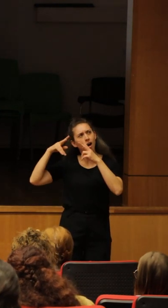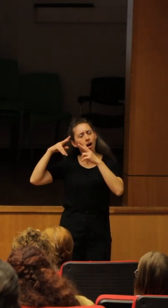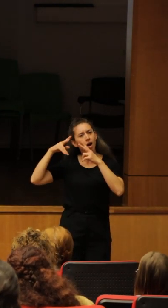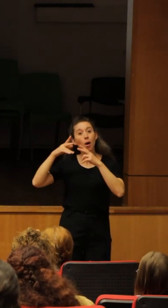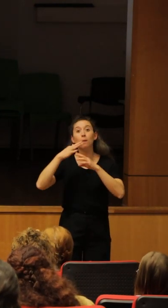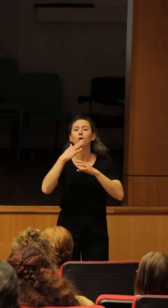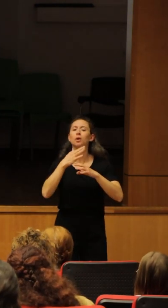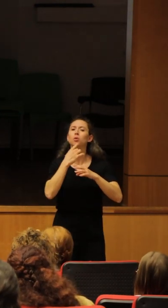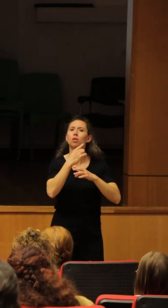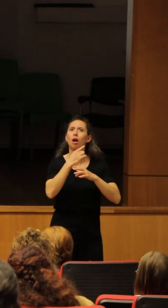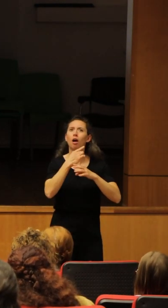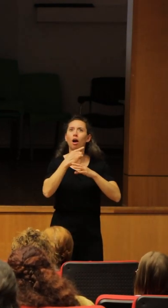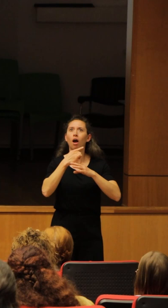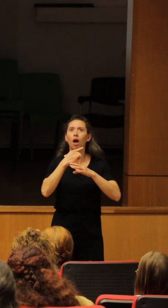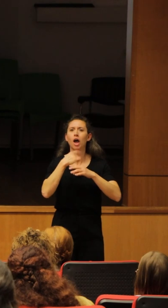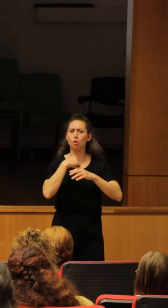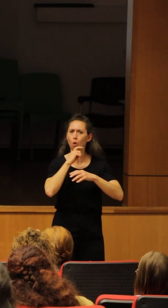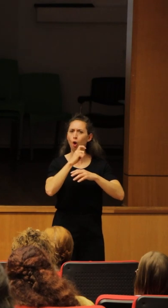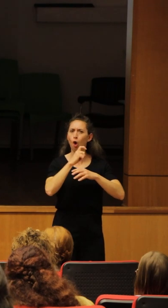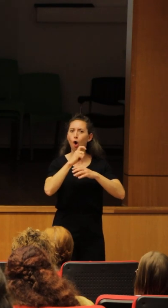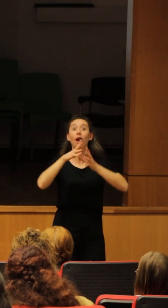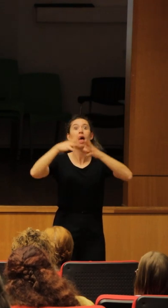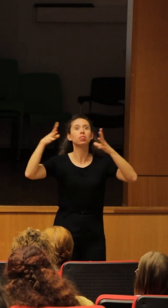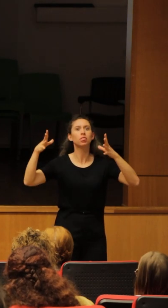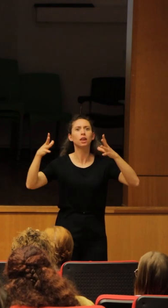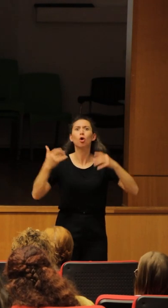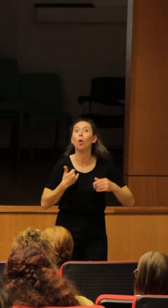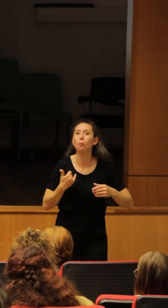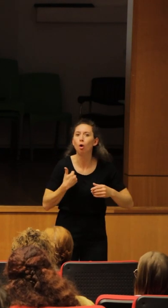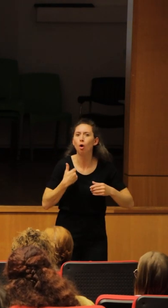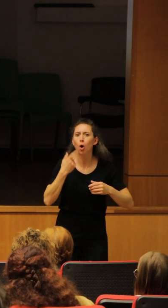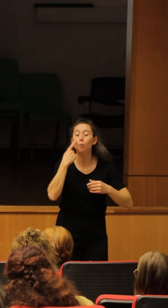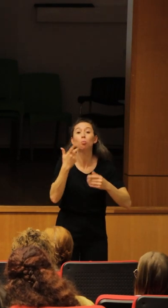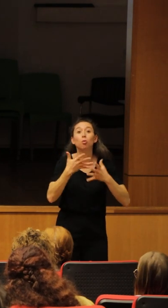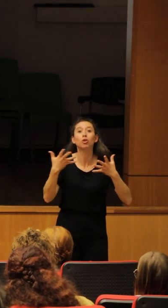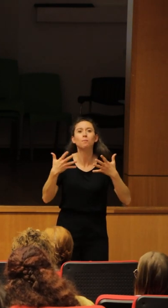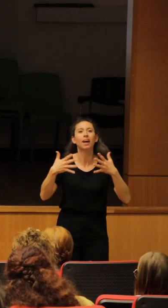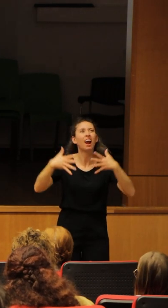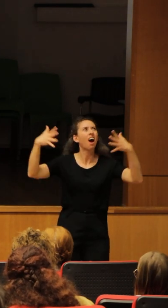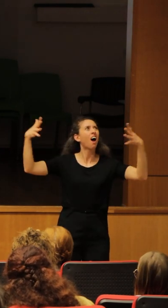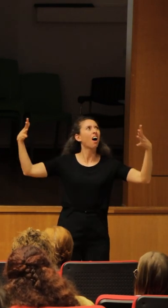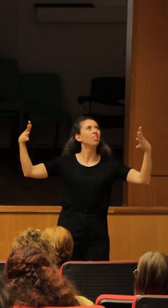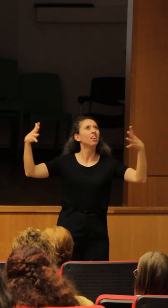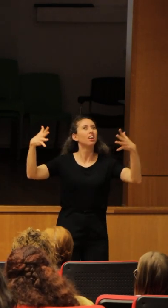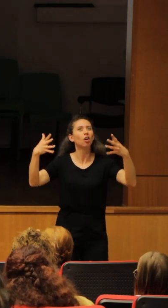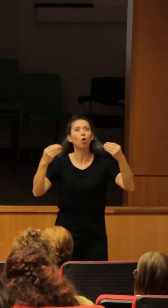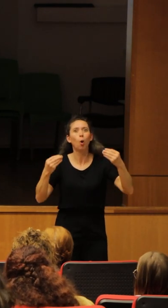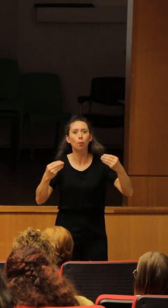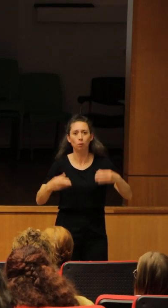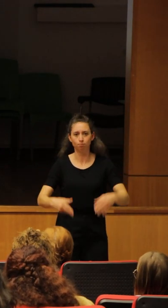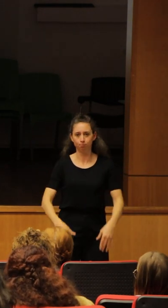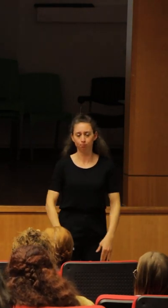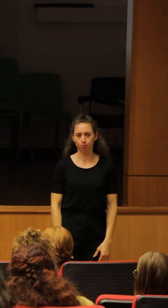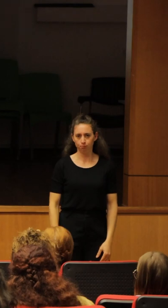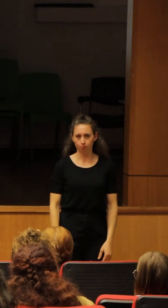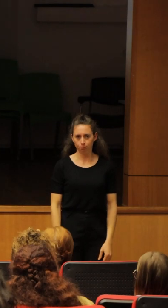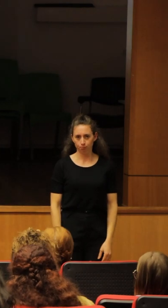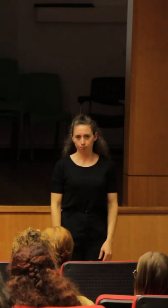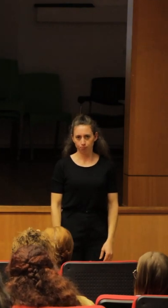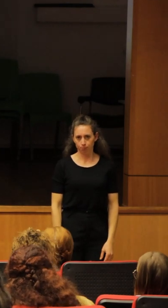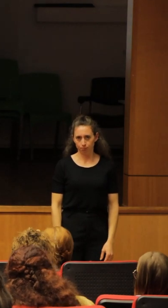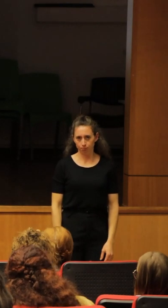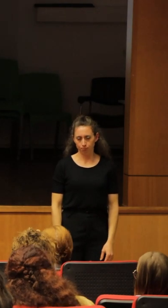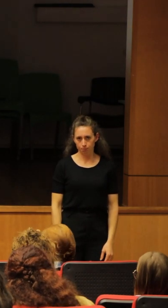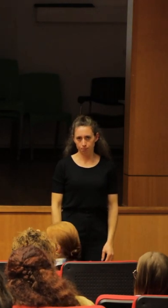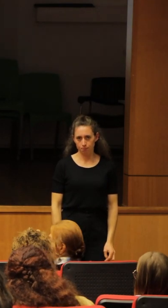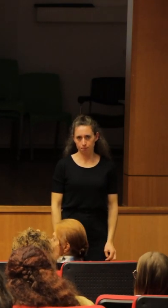Like, entonces, por ejemplo, es grande, mi enojo es grande. ¿Cómo de grande? Mostrame con tus manos cómo de grande es. I might ask them, and where are you in that?